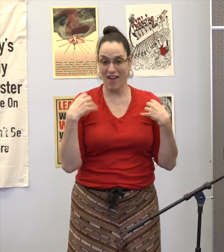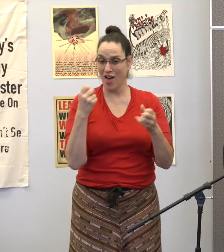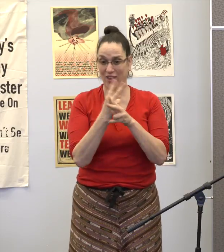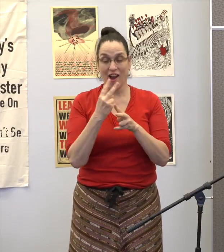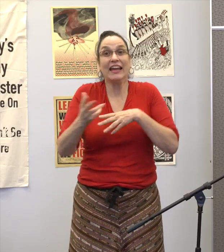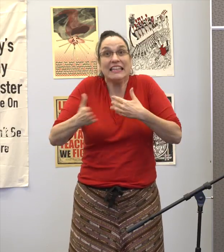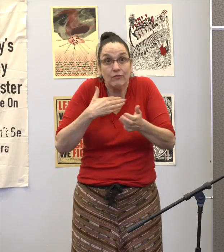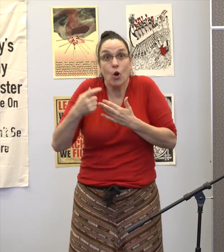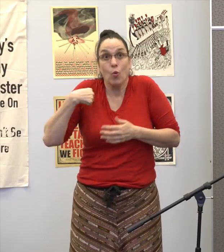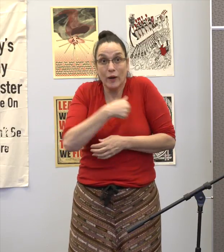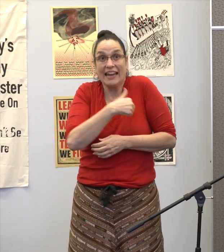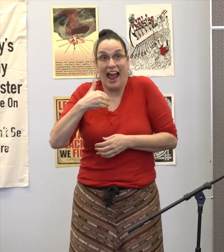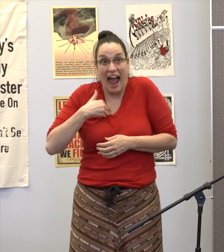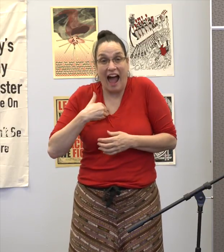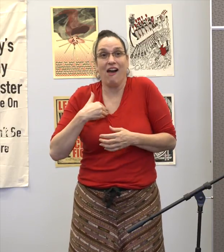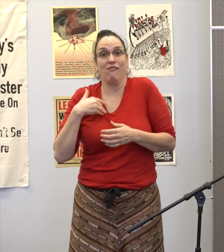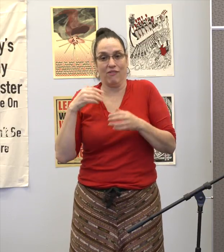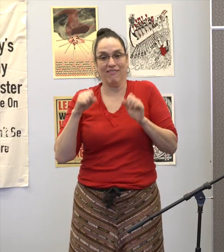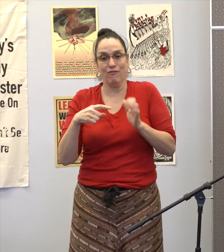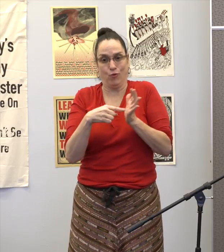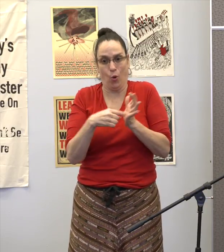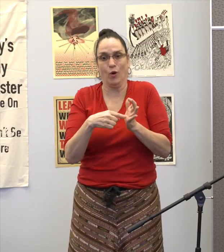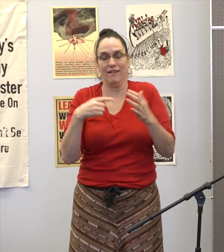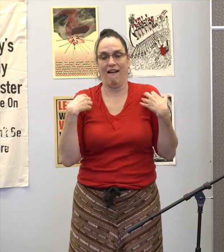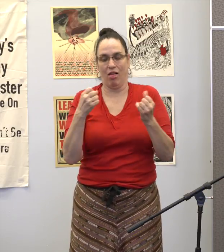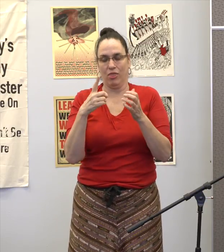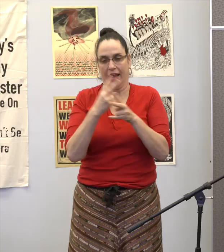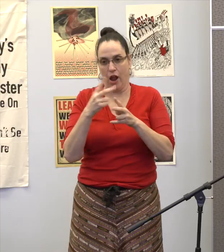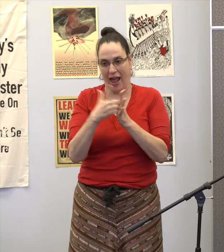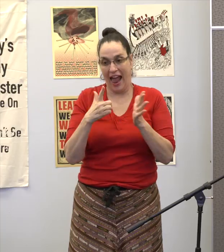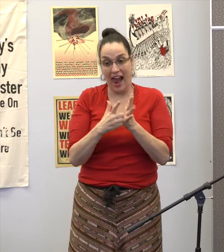And our country being the only country of the 25 wealthiest